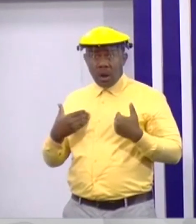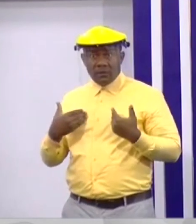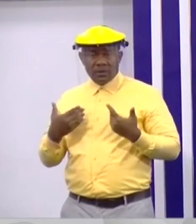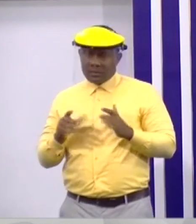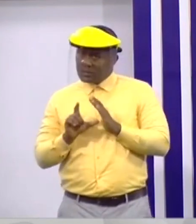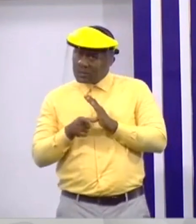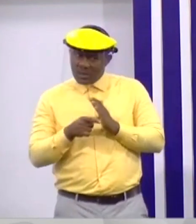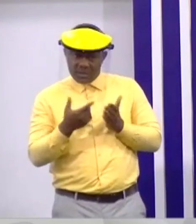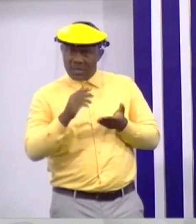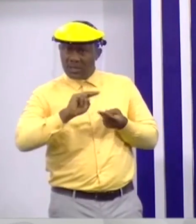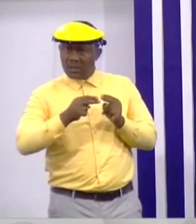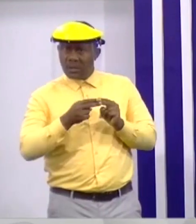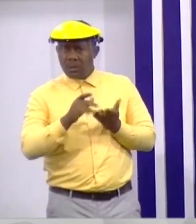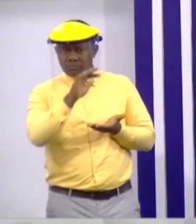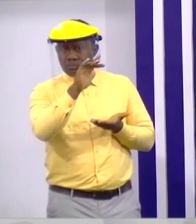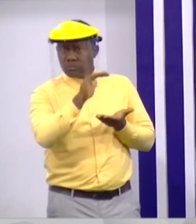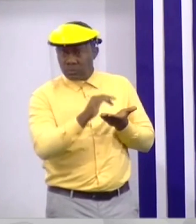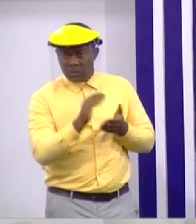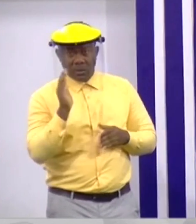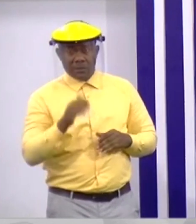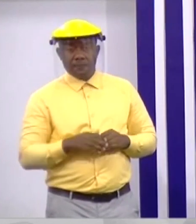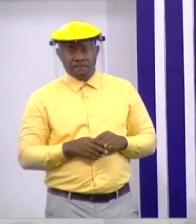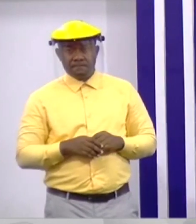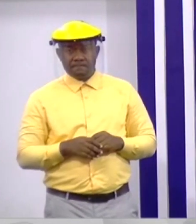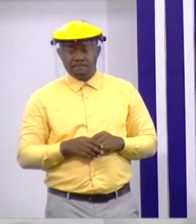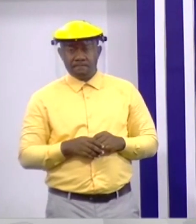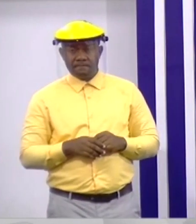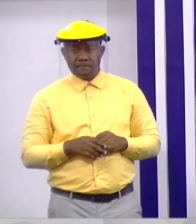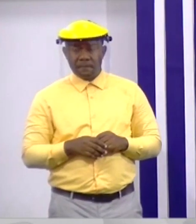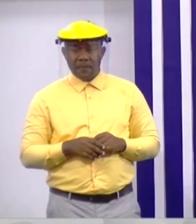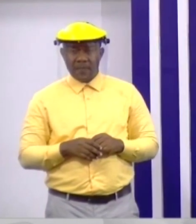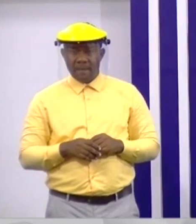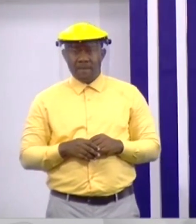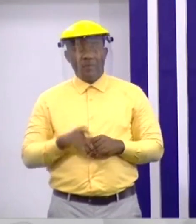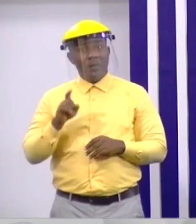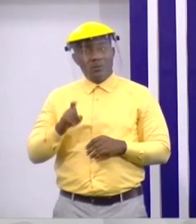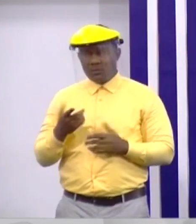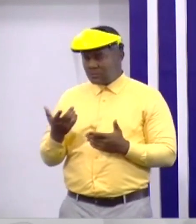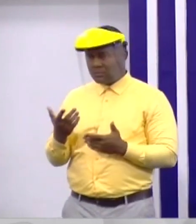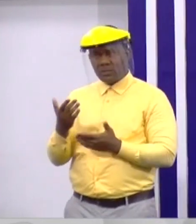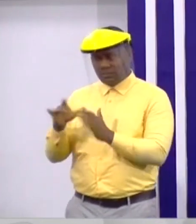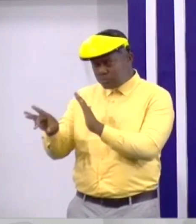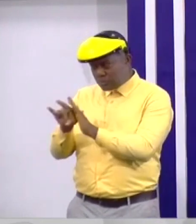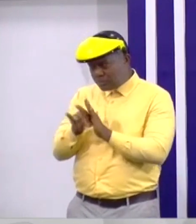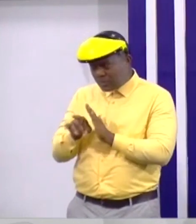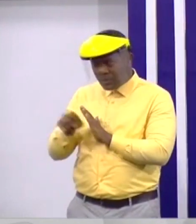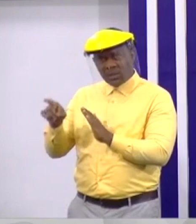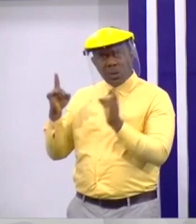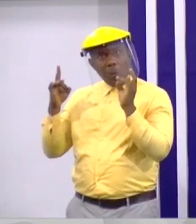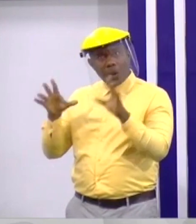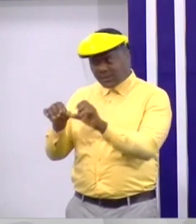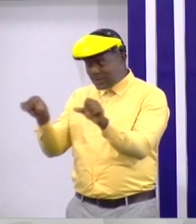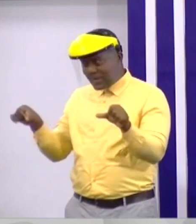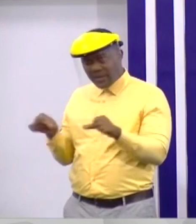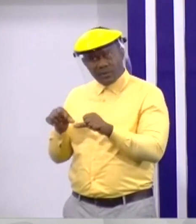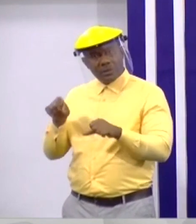significantly dropped. So the next stage of our fight will be working more on hot spaces and identifying these risk areas, and